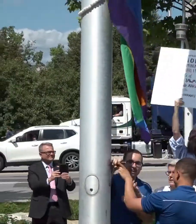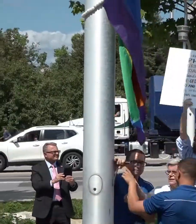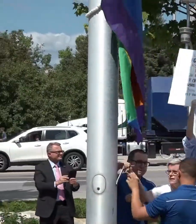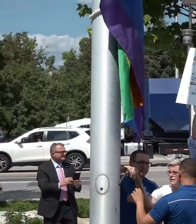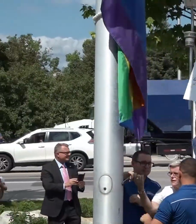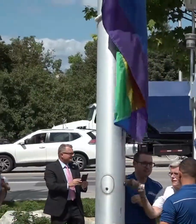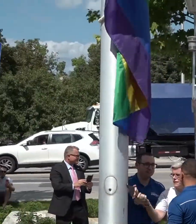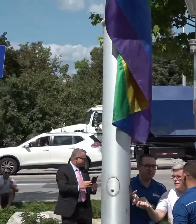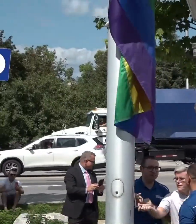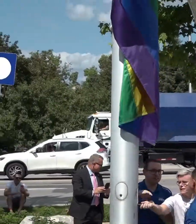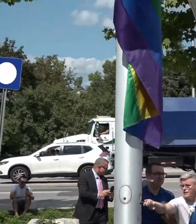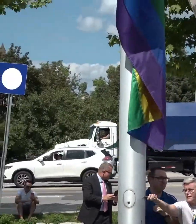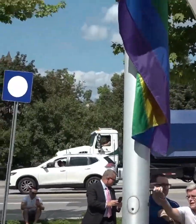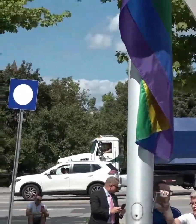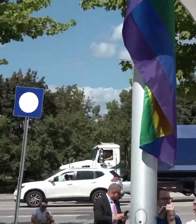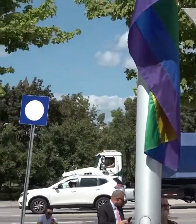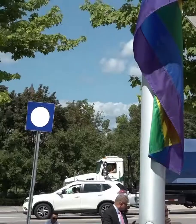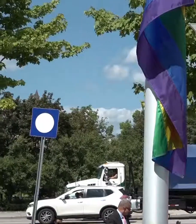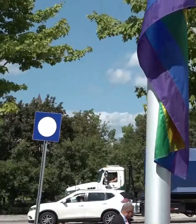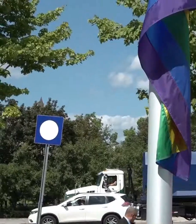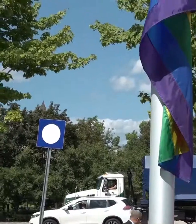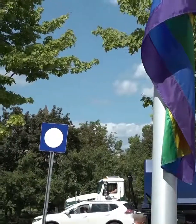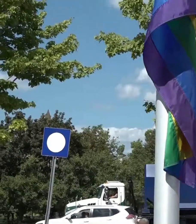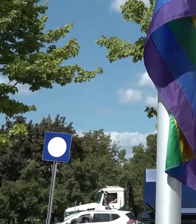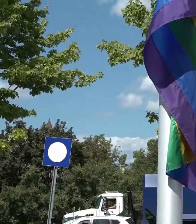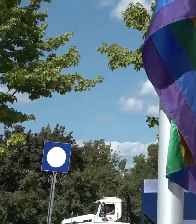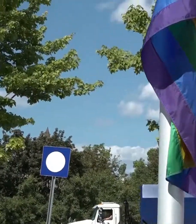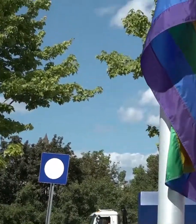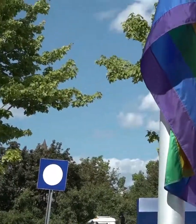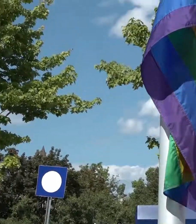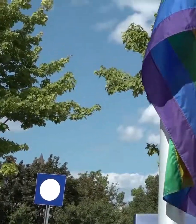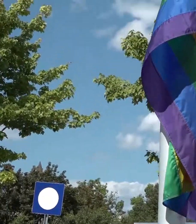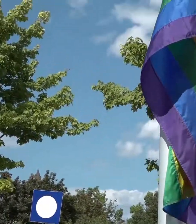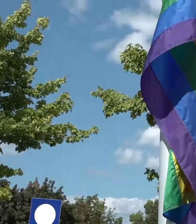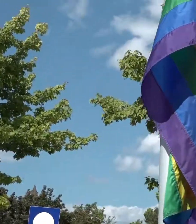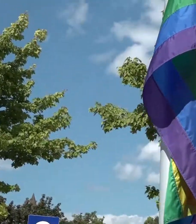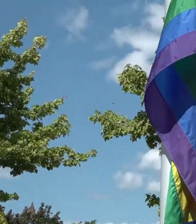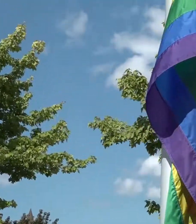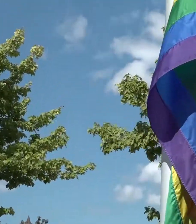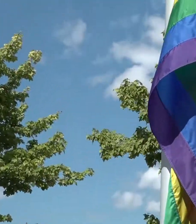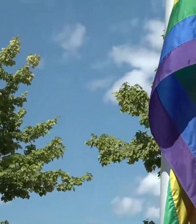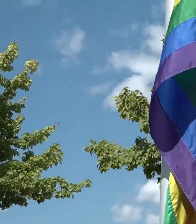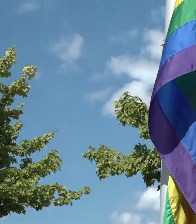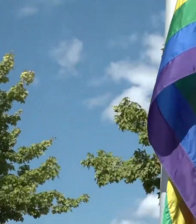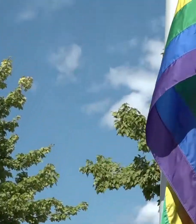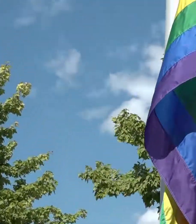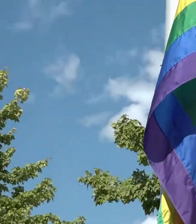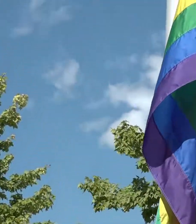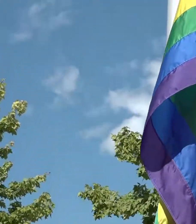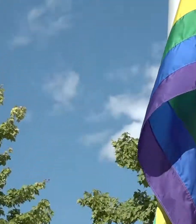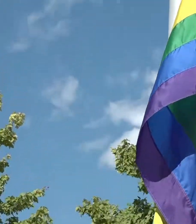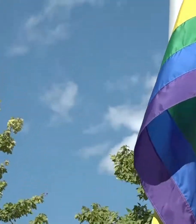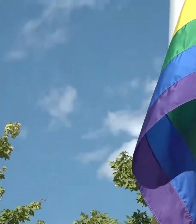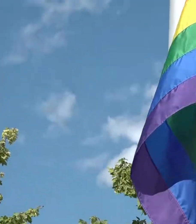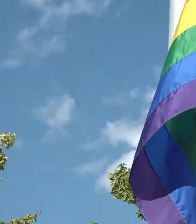put on a great show for everyone, and also the board, Tara, the vice chair, everyone else